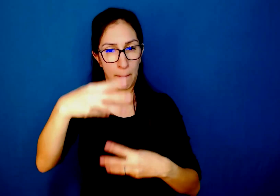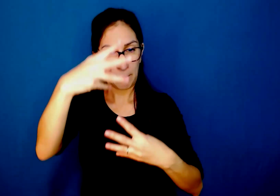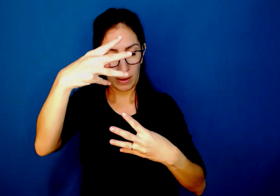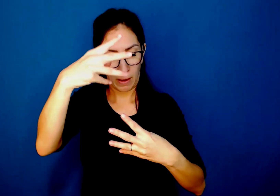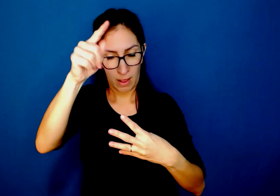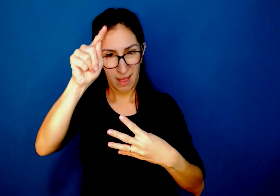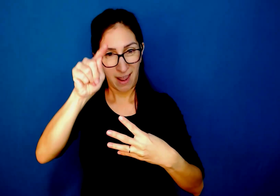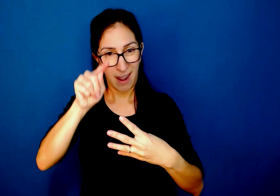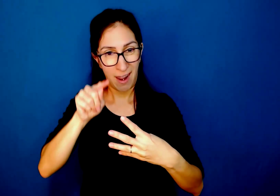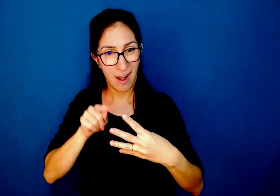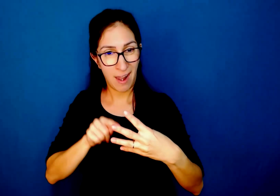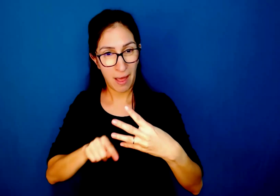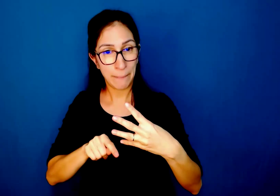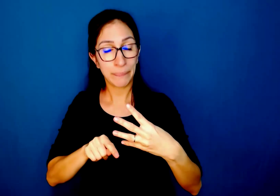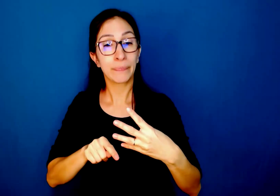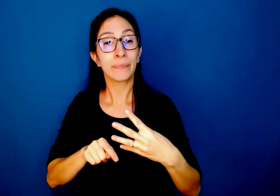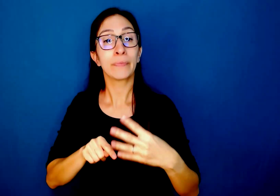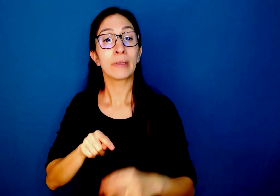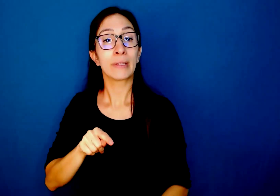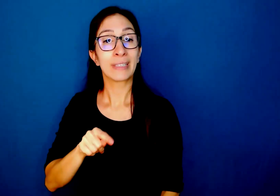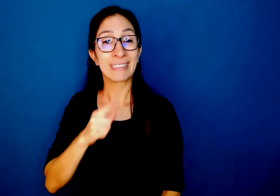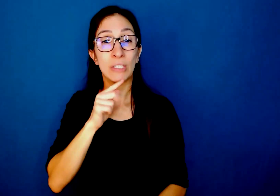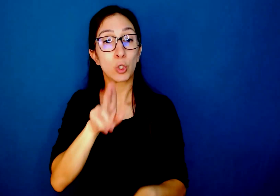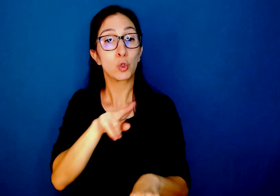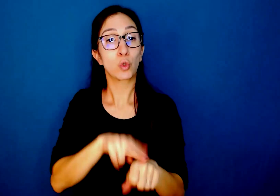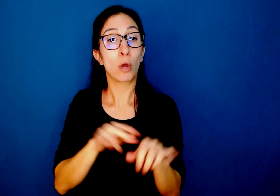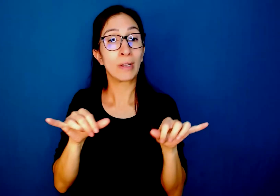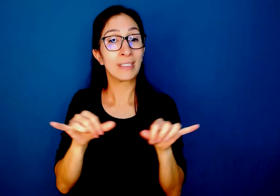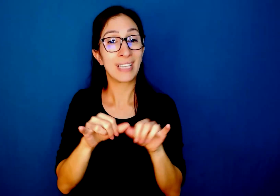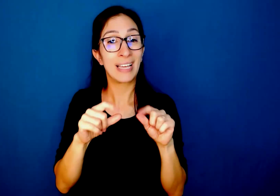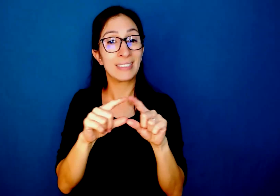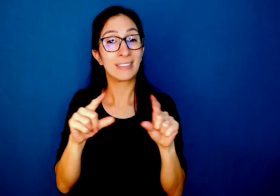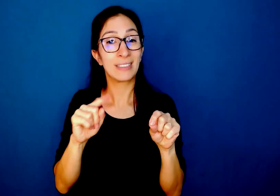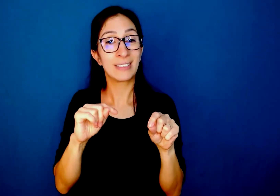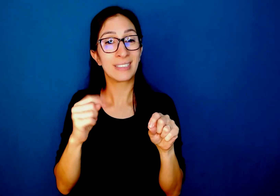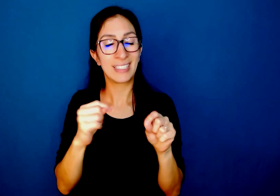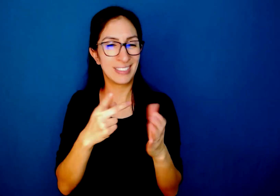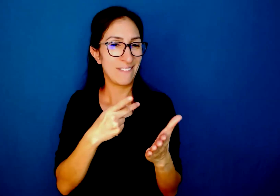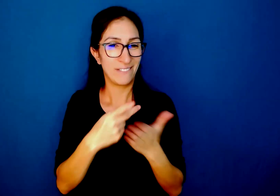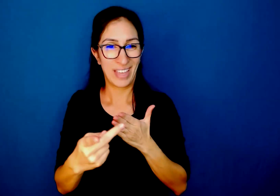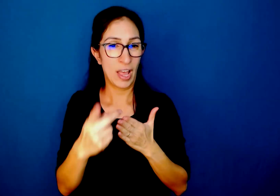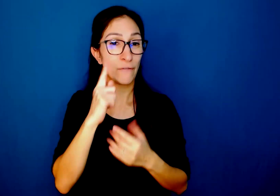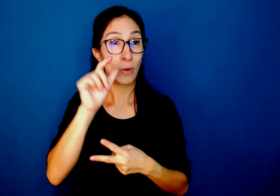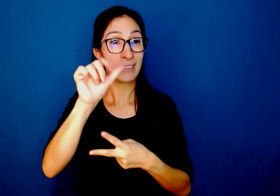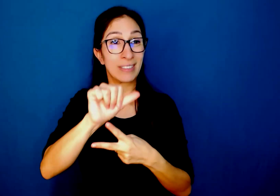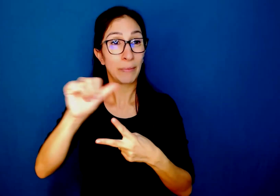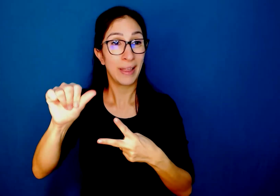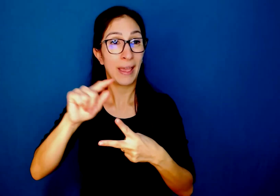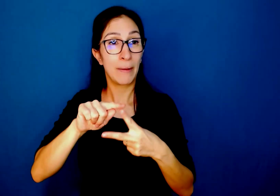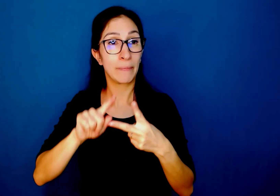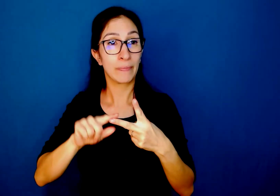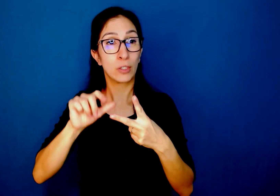the foreground and background color, normal size text fails both AA and AAA